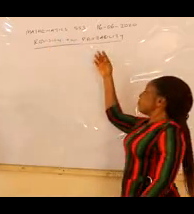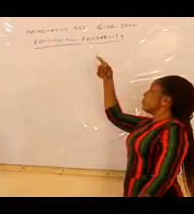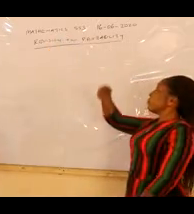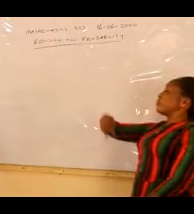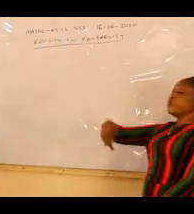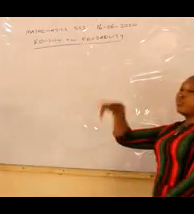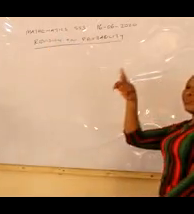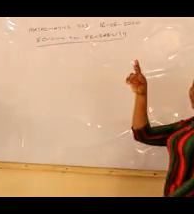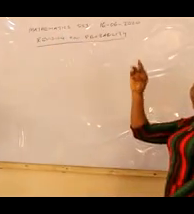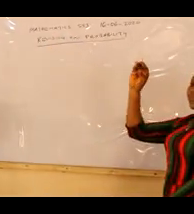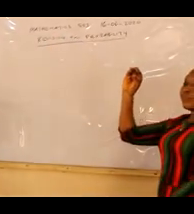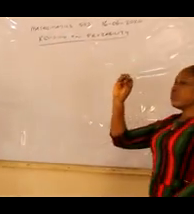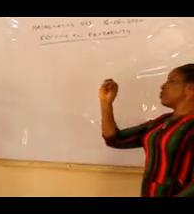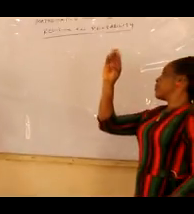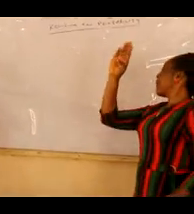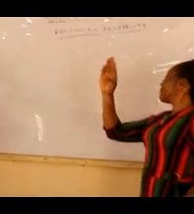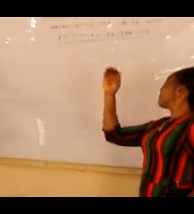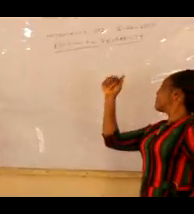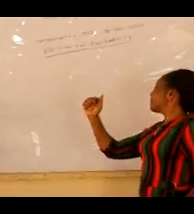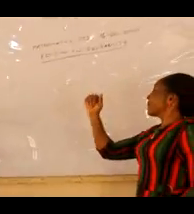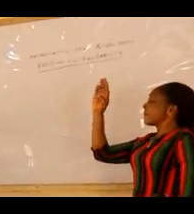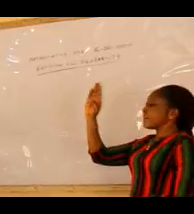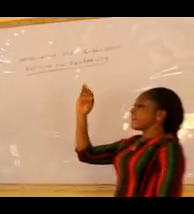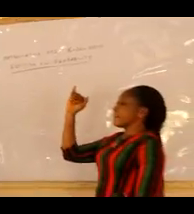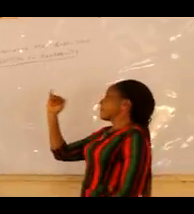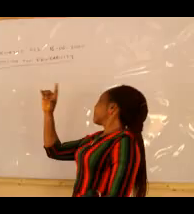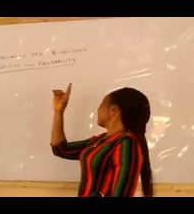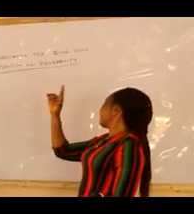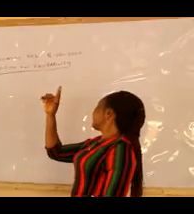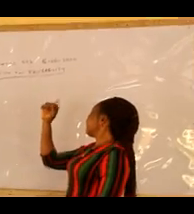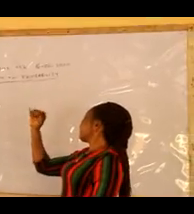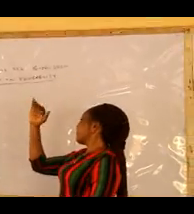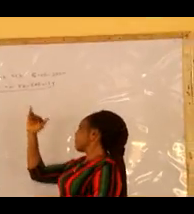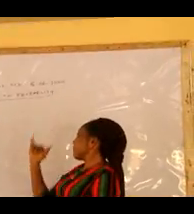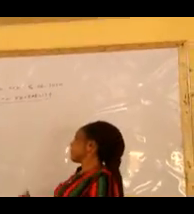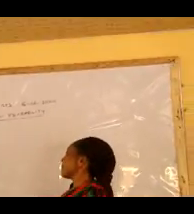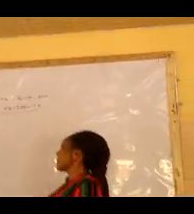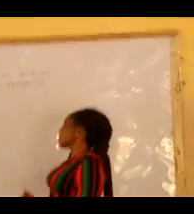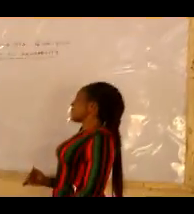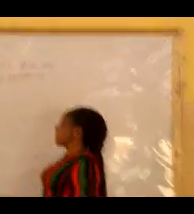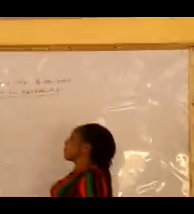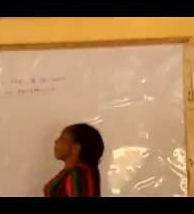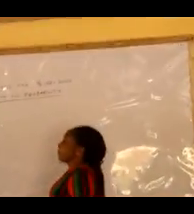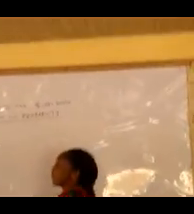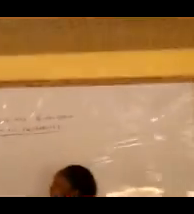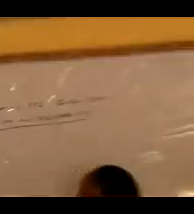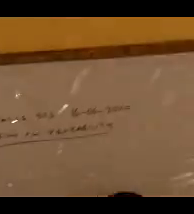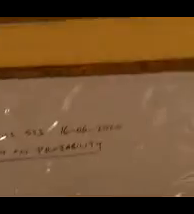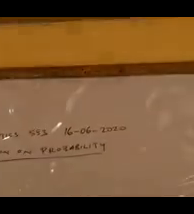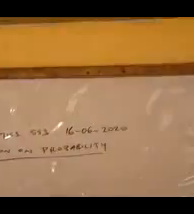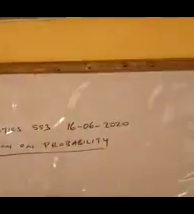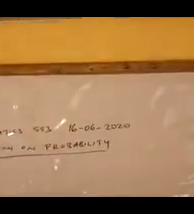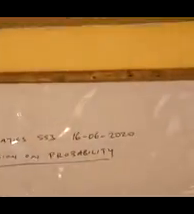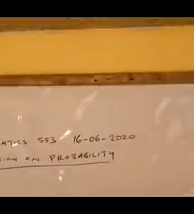To guide us. Definition is that P stands for probability, and we define it